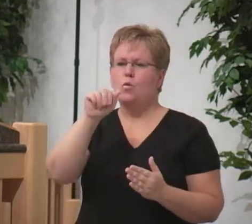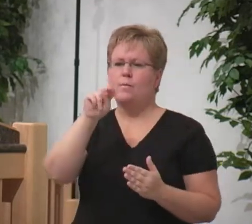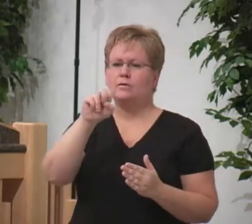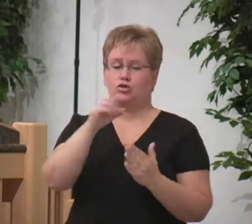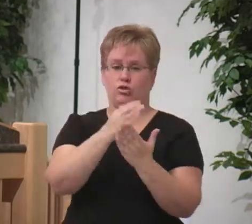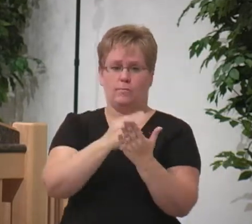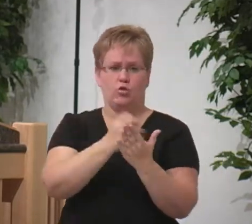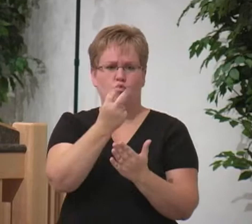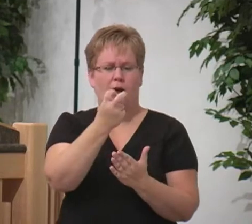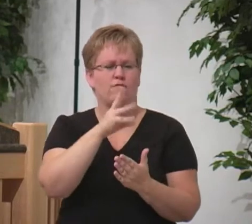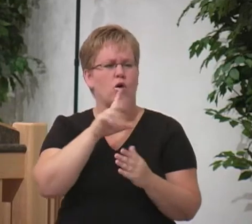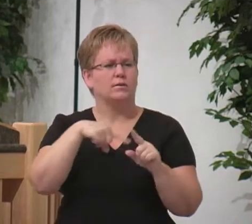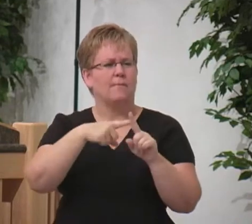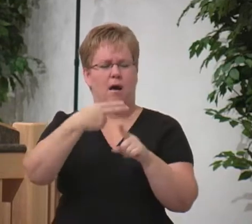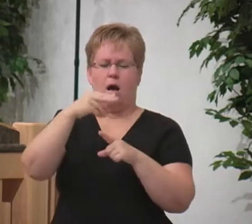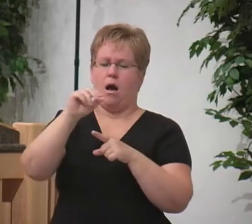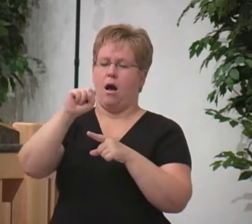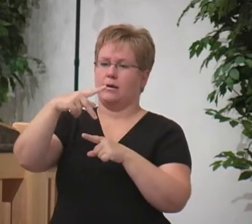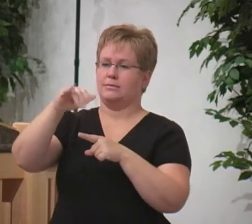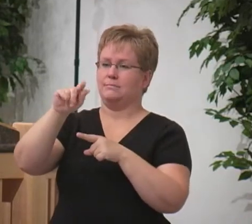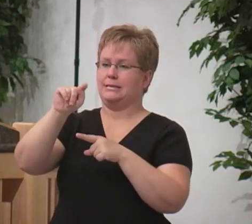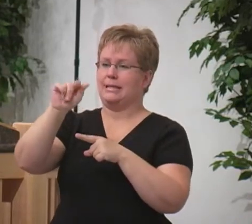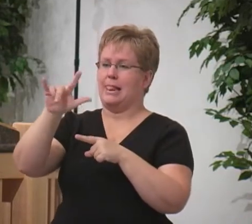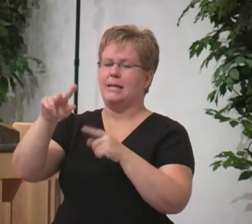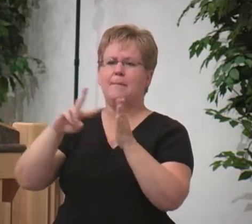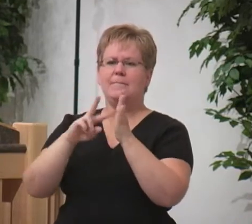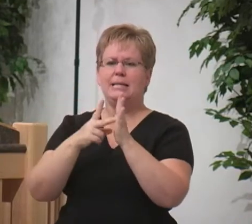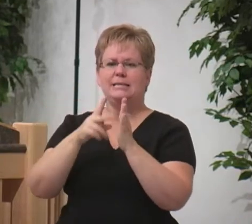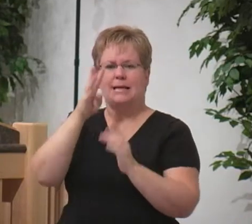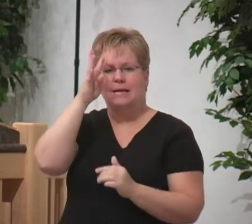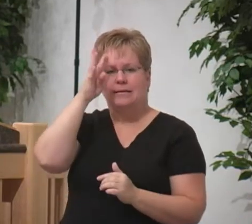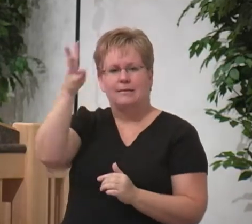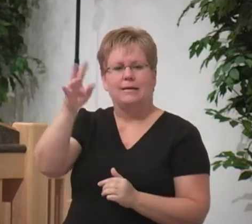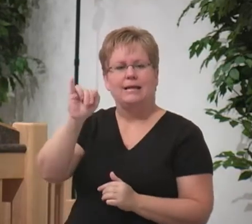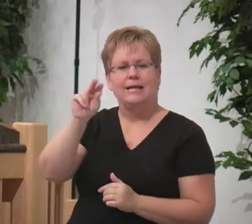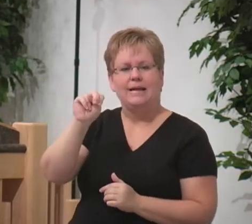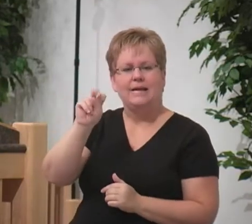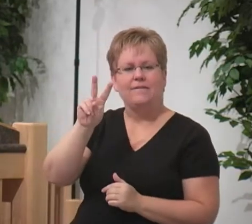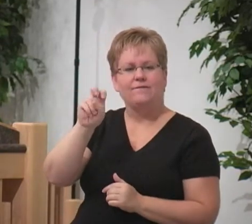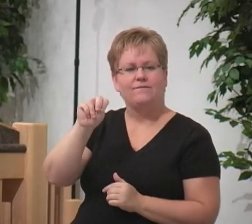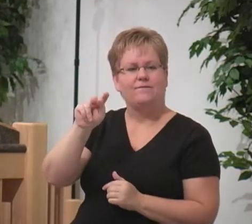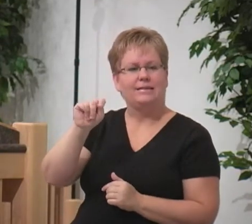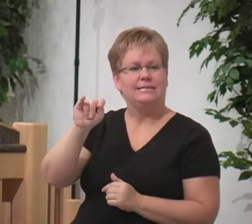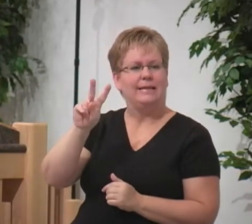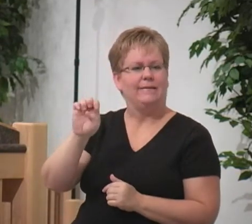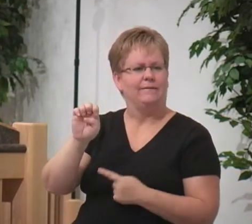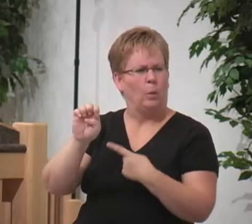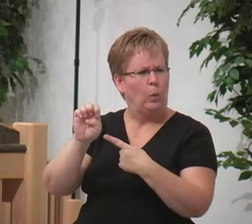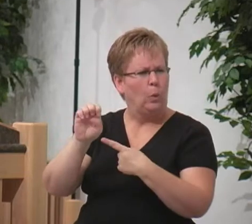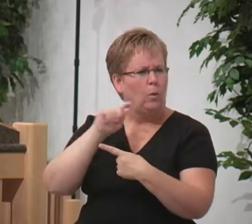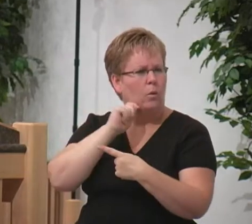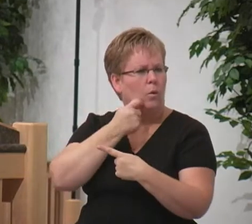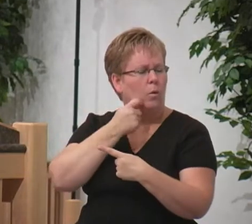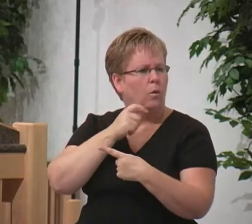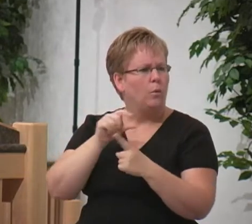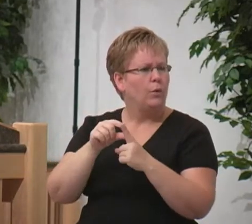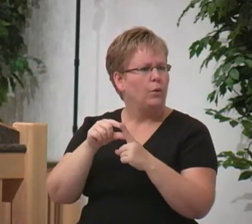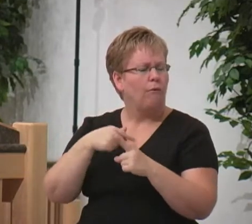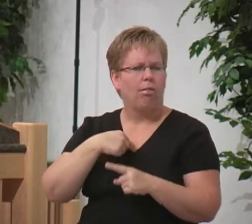about hospitality as being inventive. I love that word, inventive hospitality. It implies that